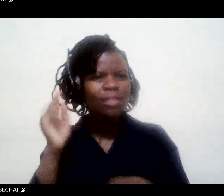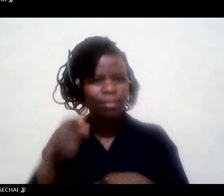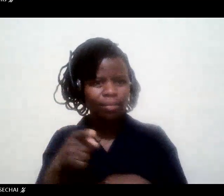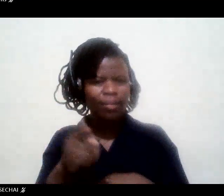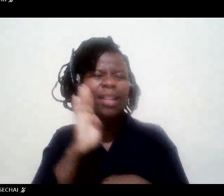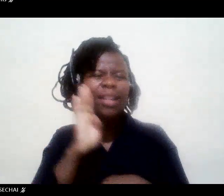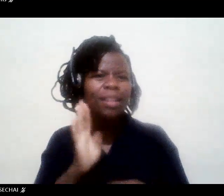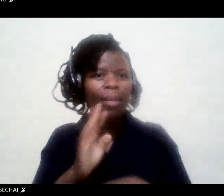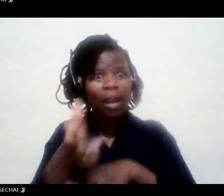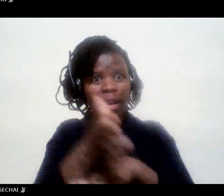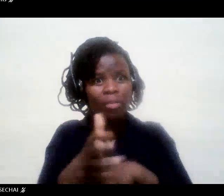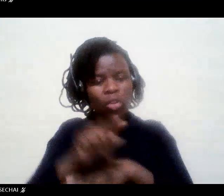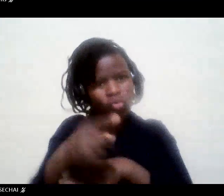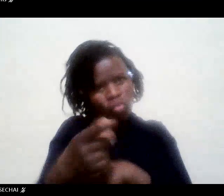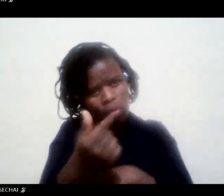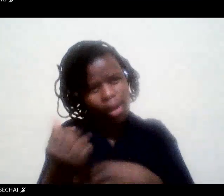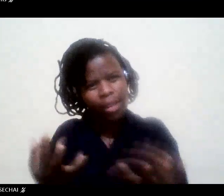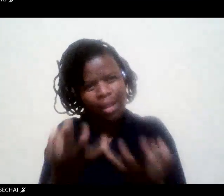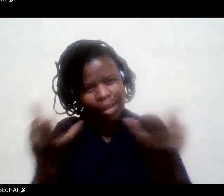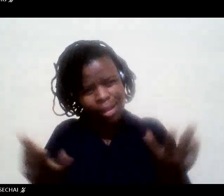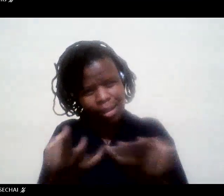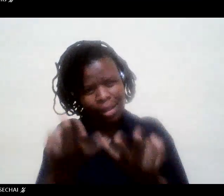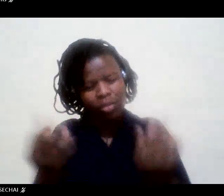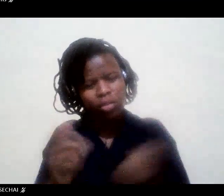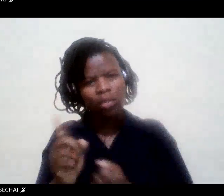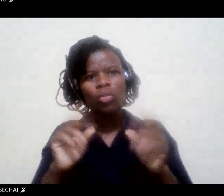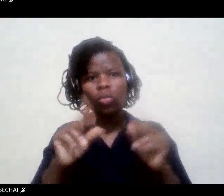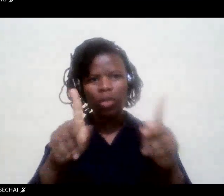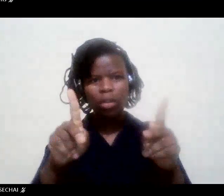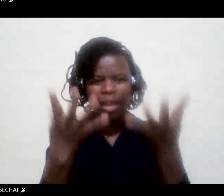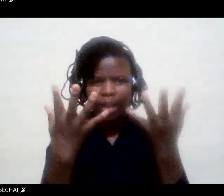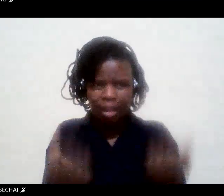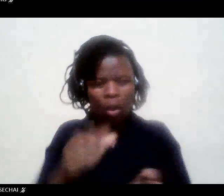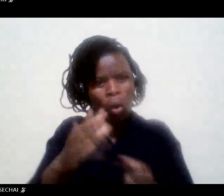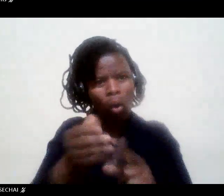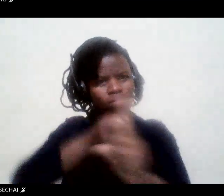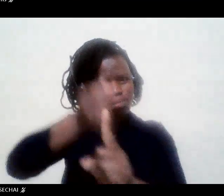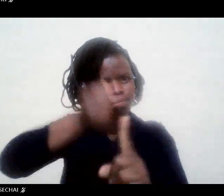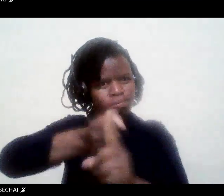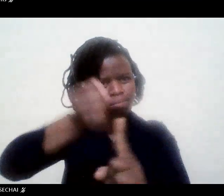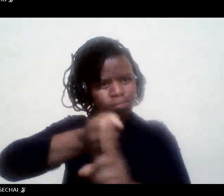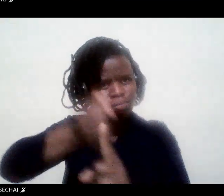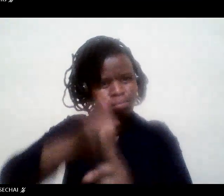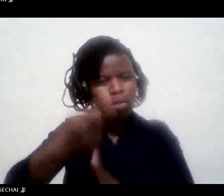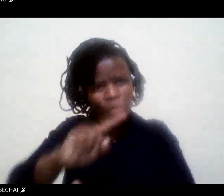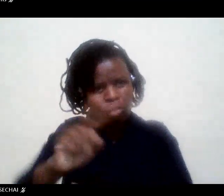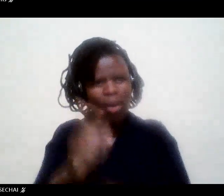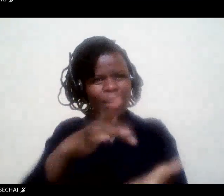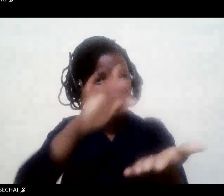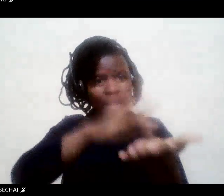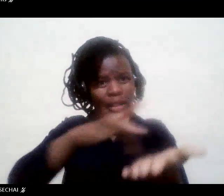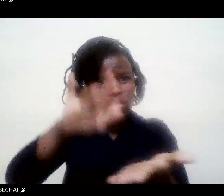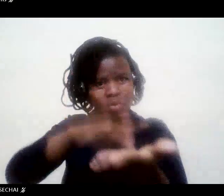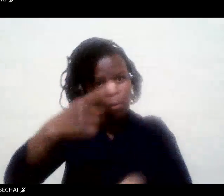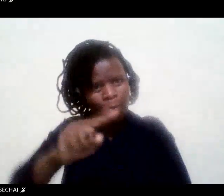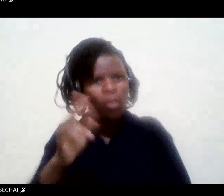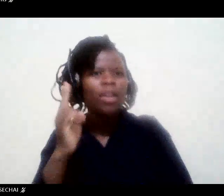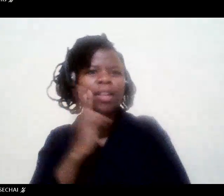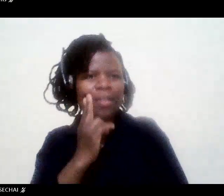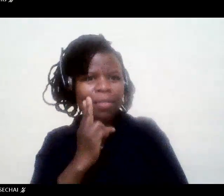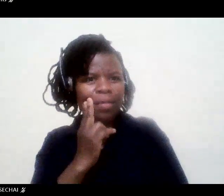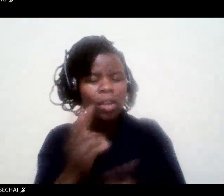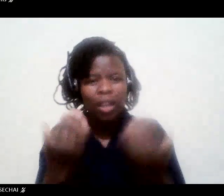things that he mentioned was having or advocating for an institution for deaf.